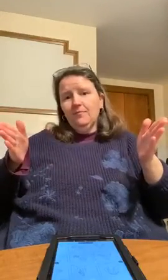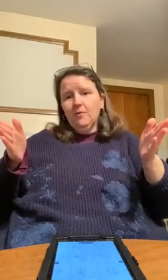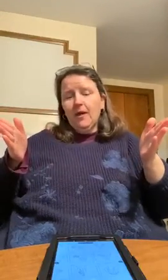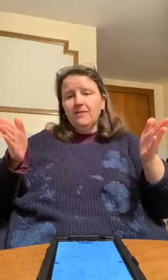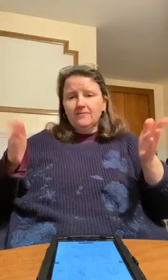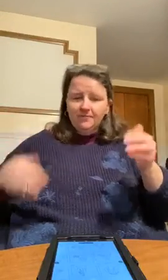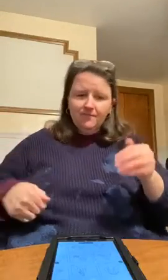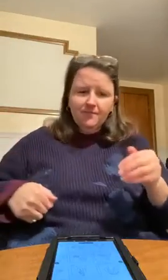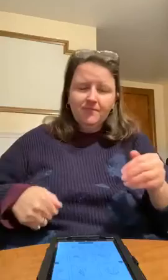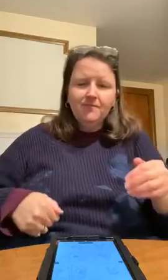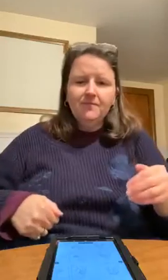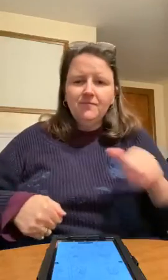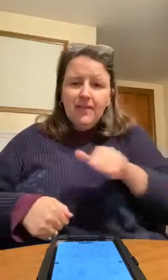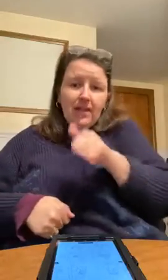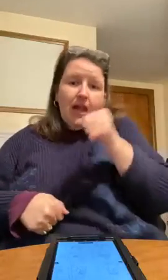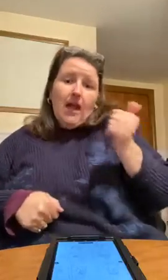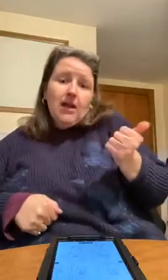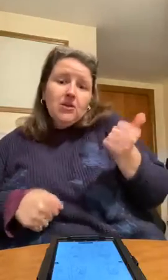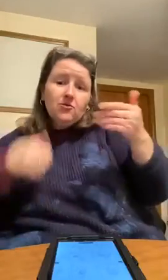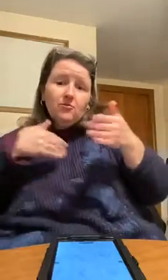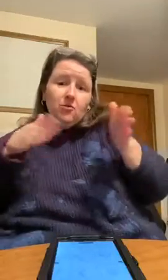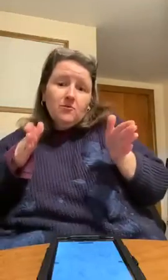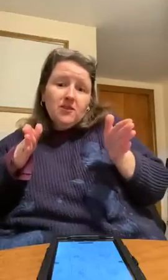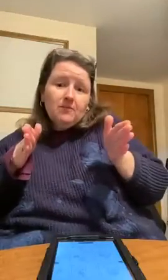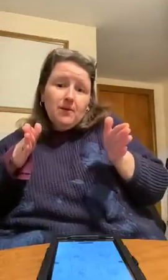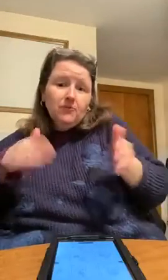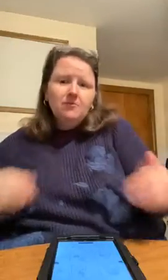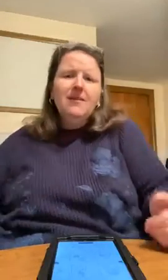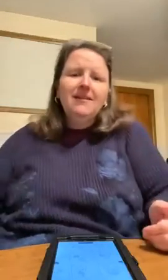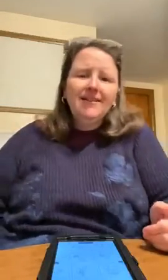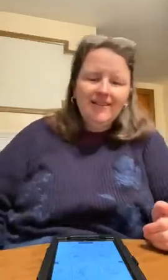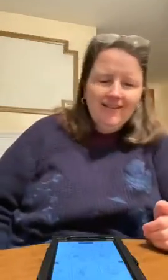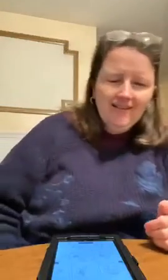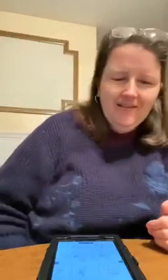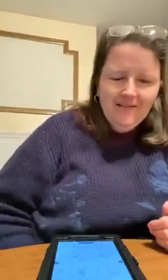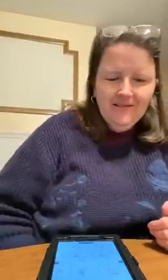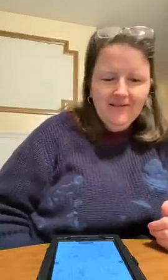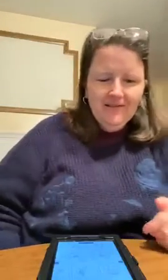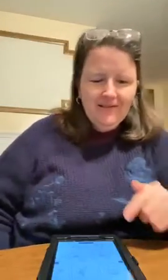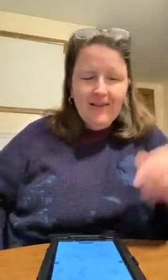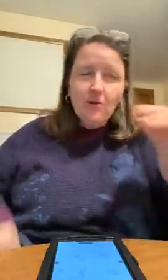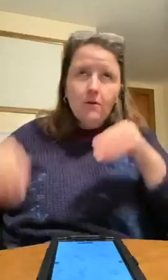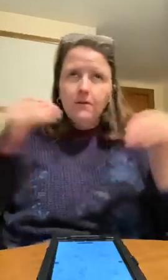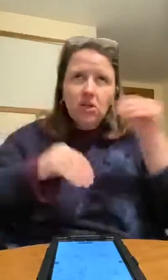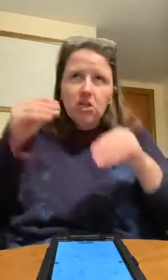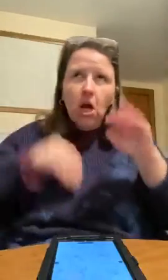Okay. The extra room, the spare room. That's all full of junk.